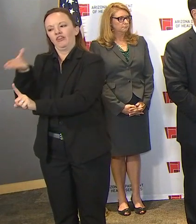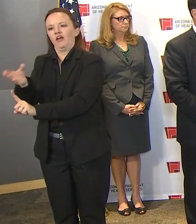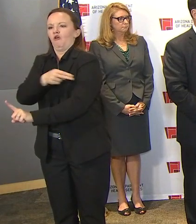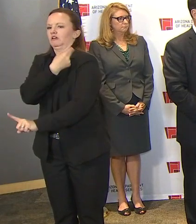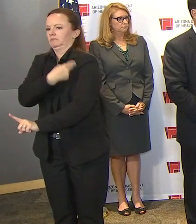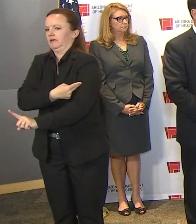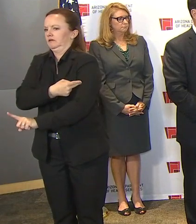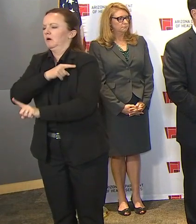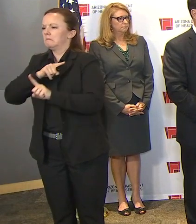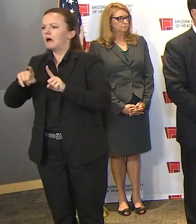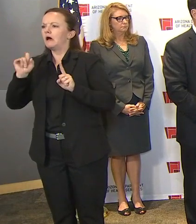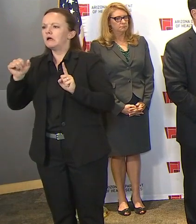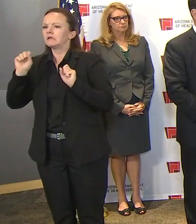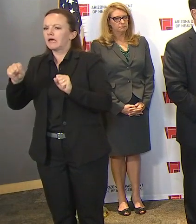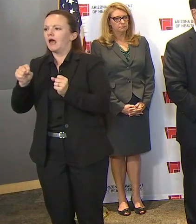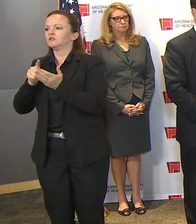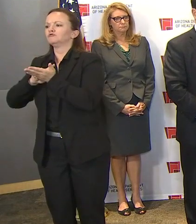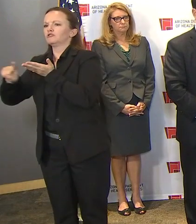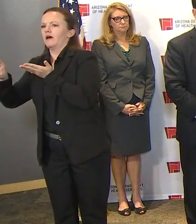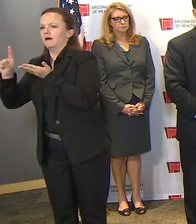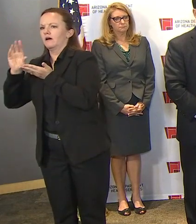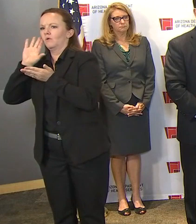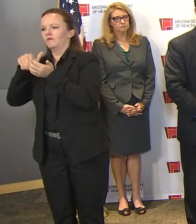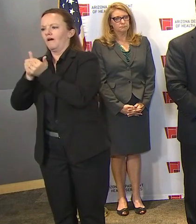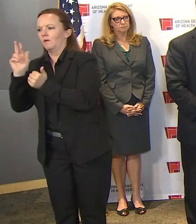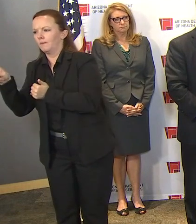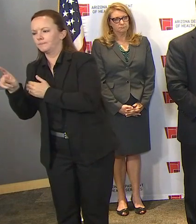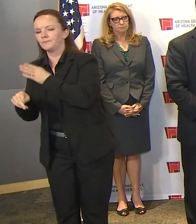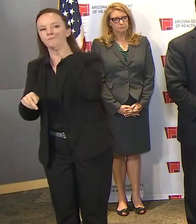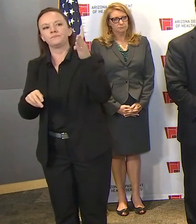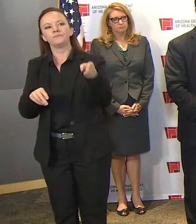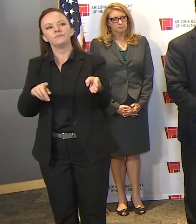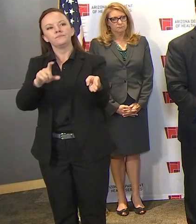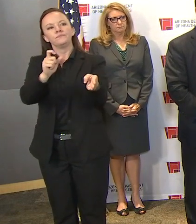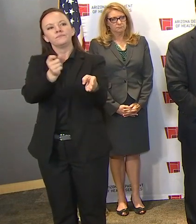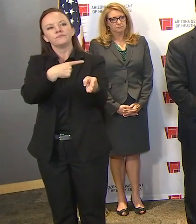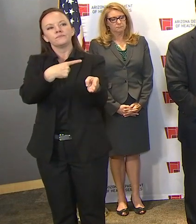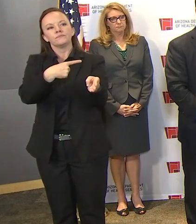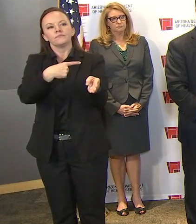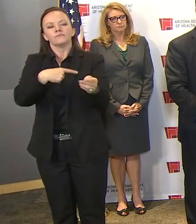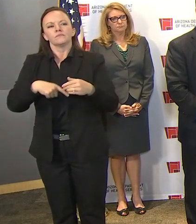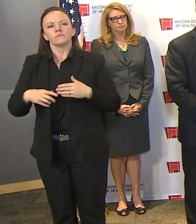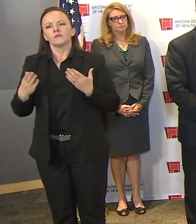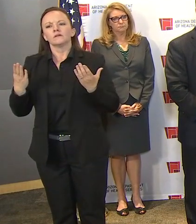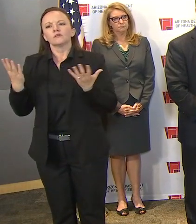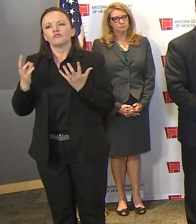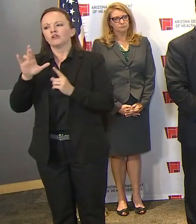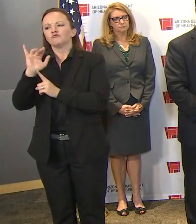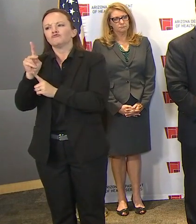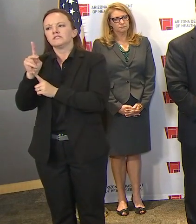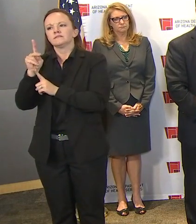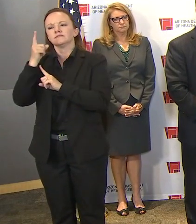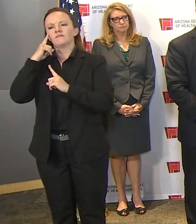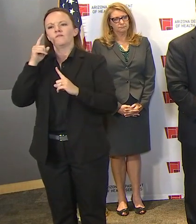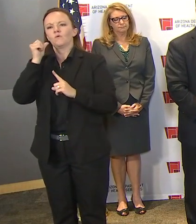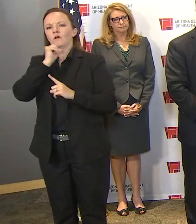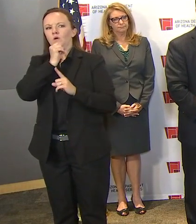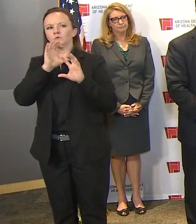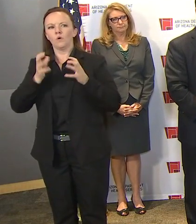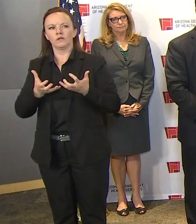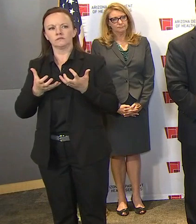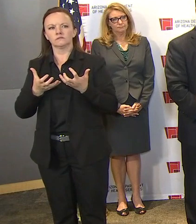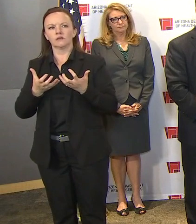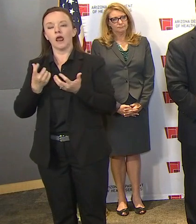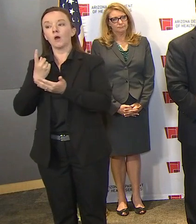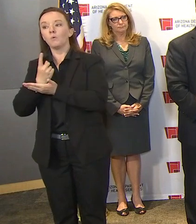double check and follow back up with you, Stephanie. What is the current risk level for Arizonans? A week ago